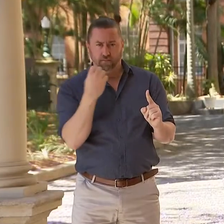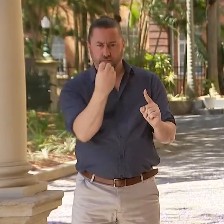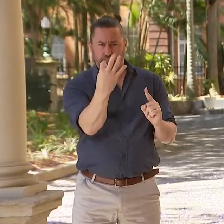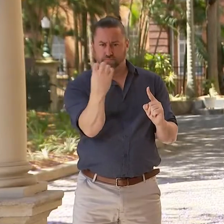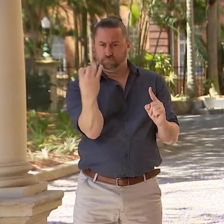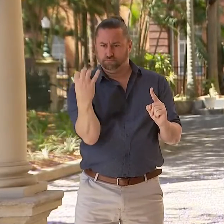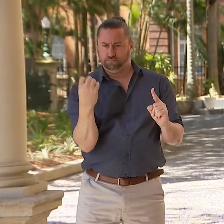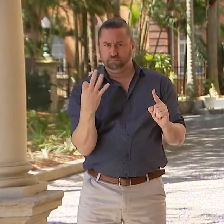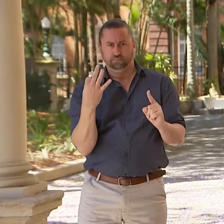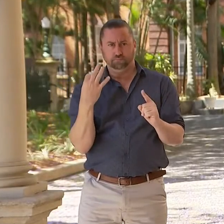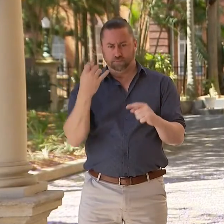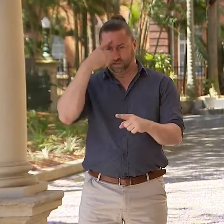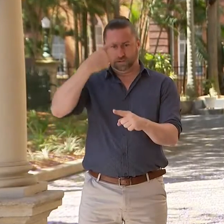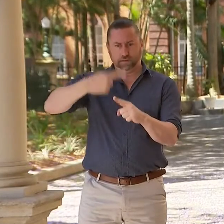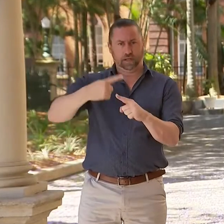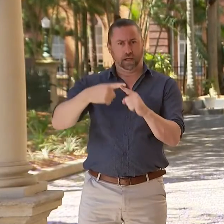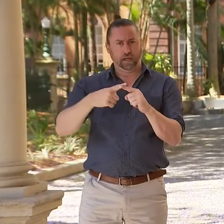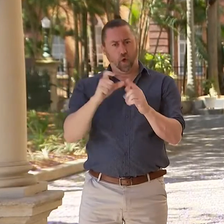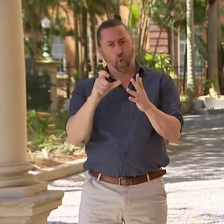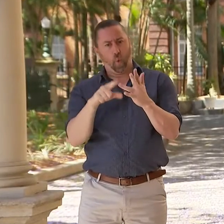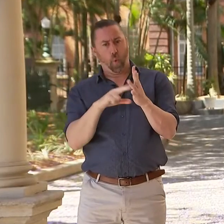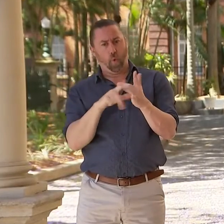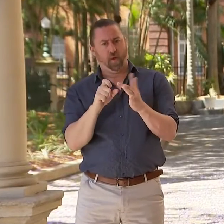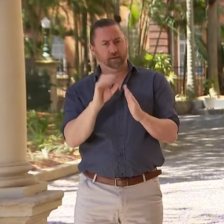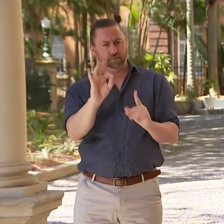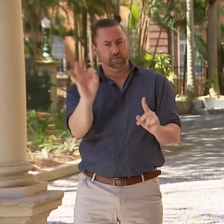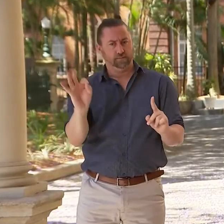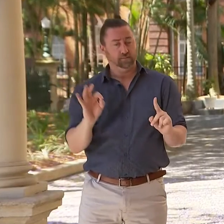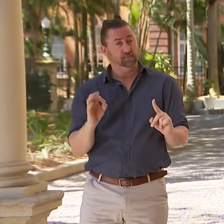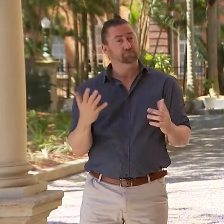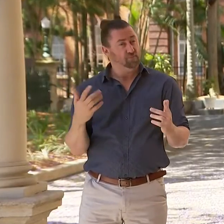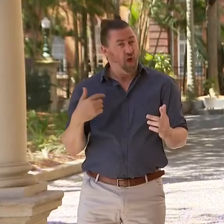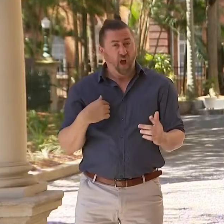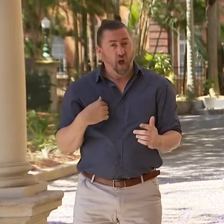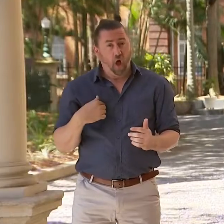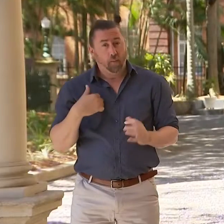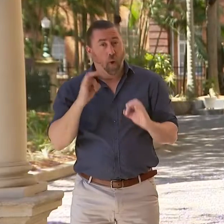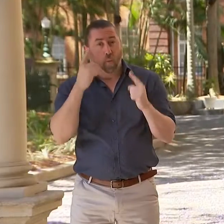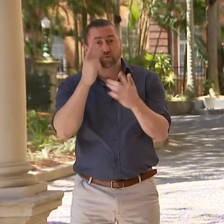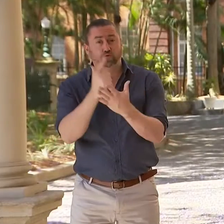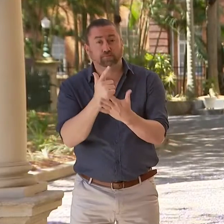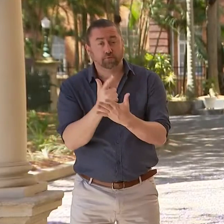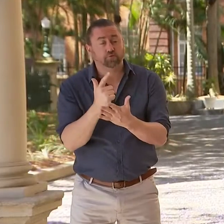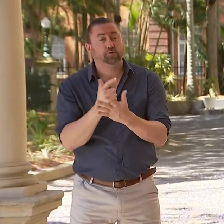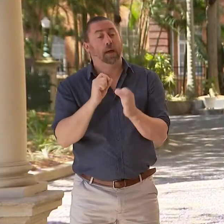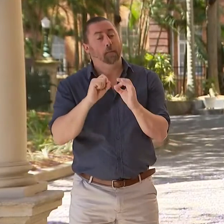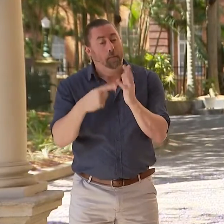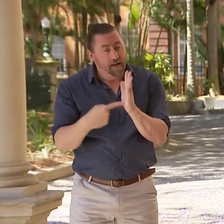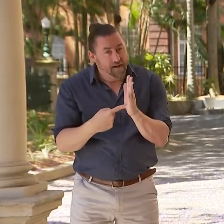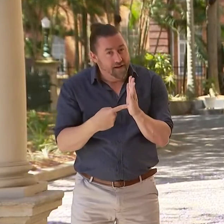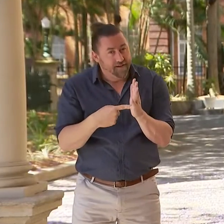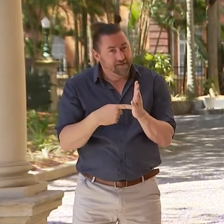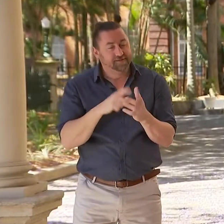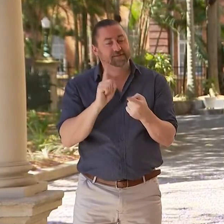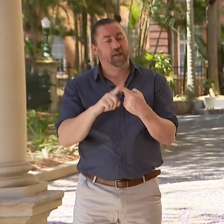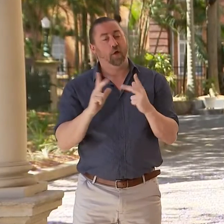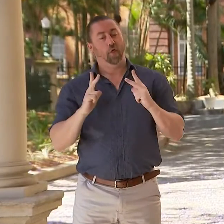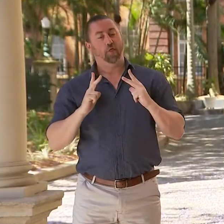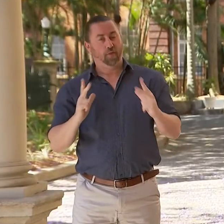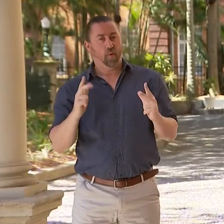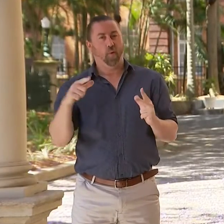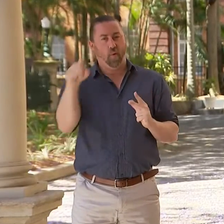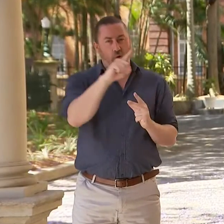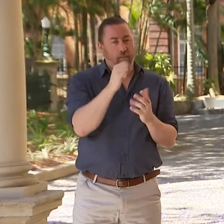have tested positive. So I am reasonably reassured by all that, but it would be good to see that enhanced